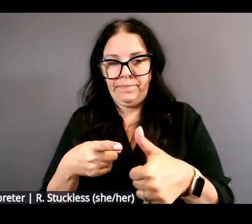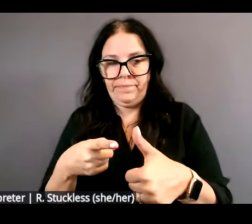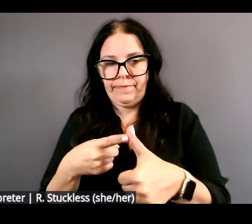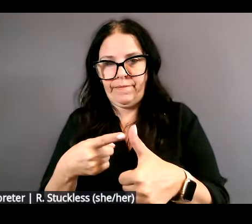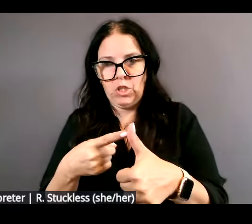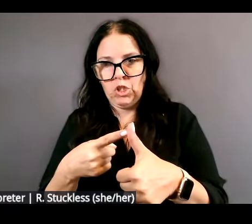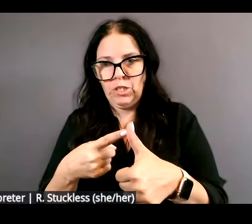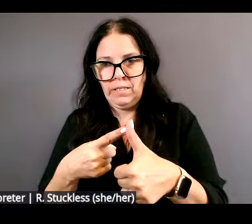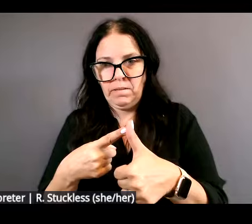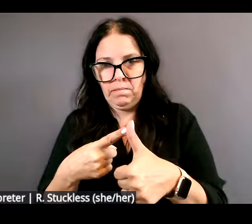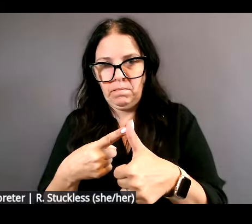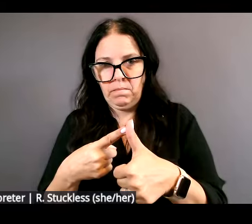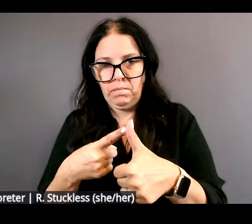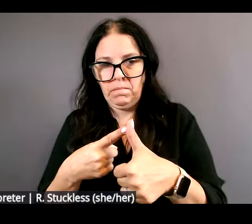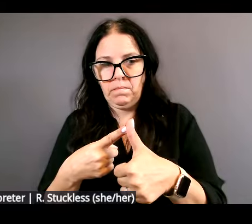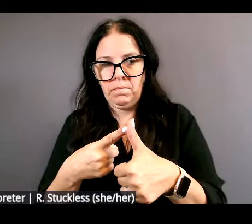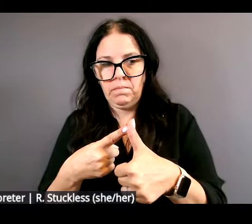that were challenged.